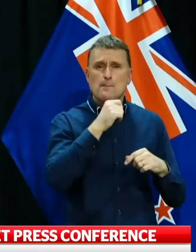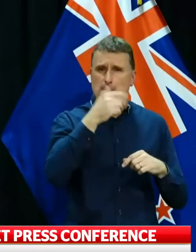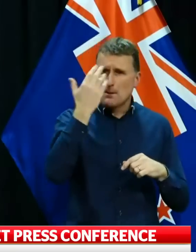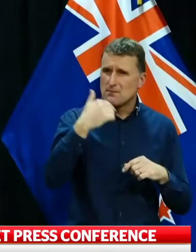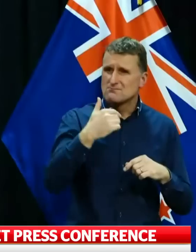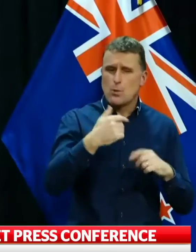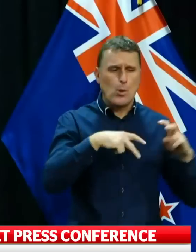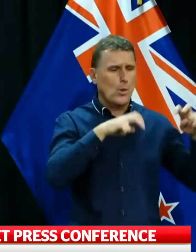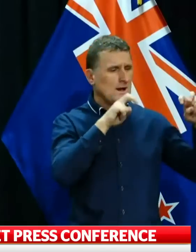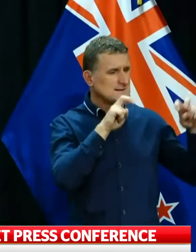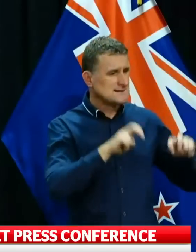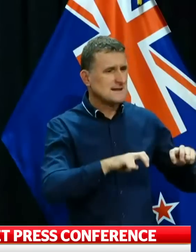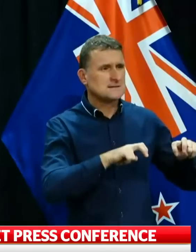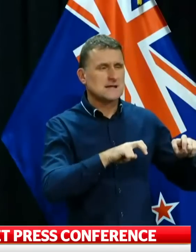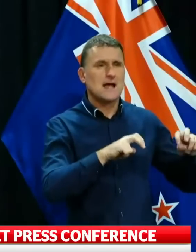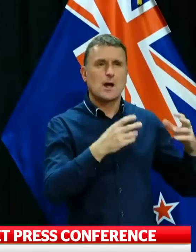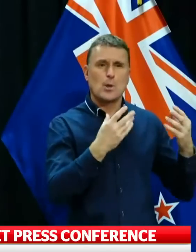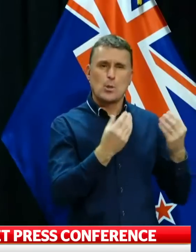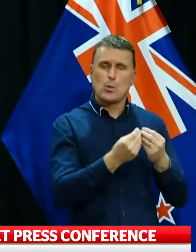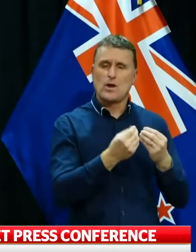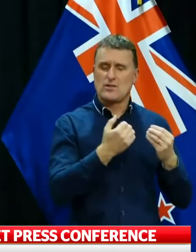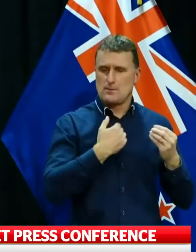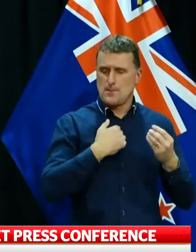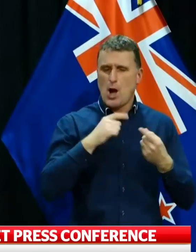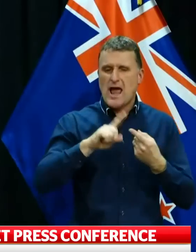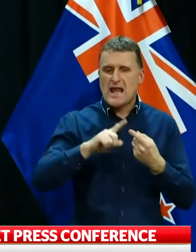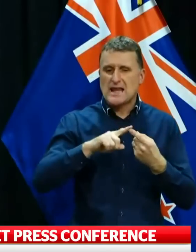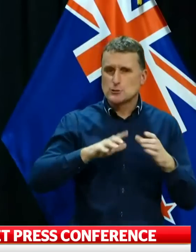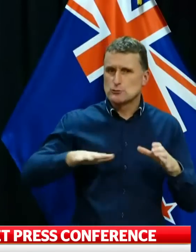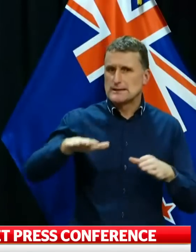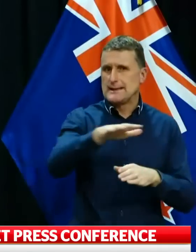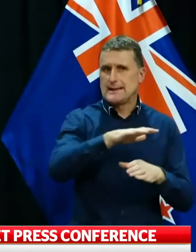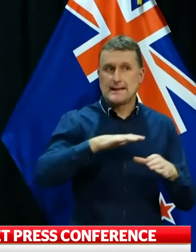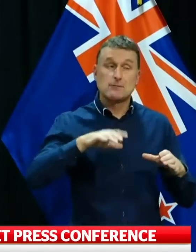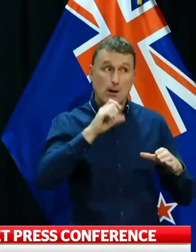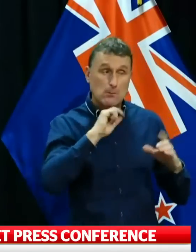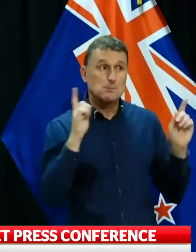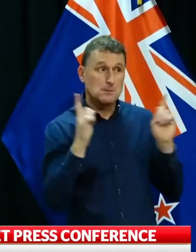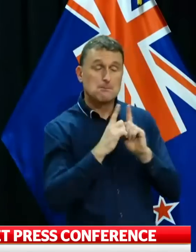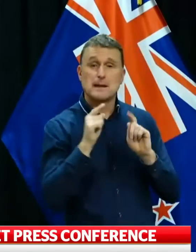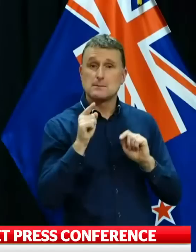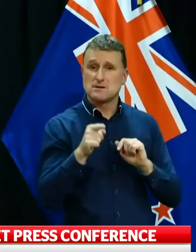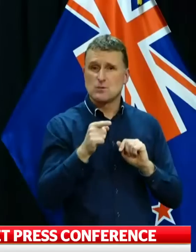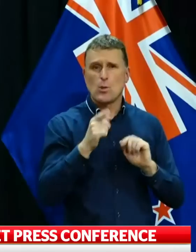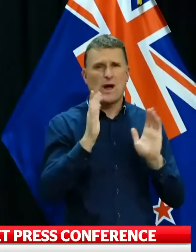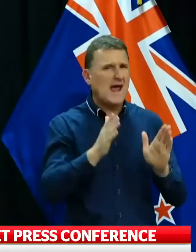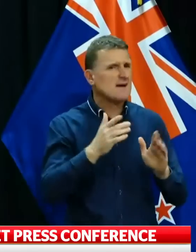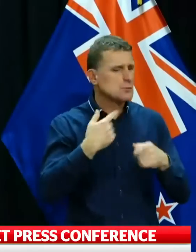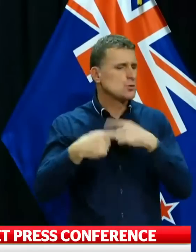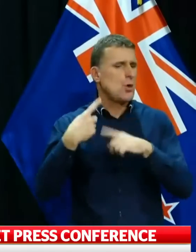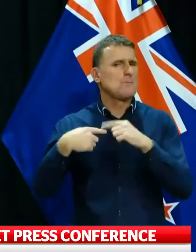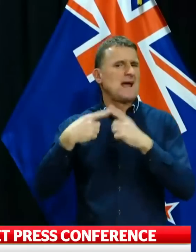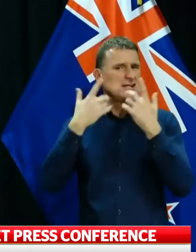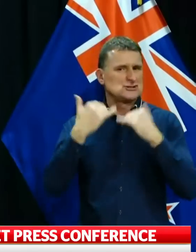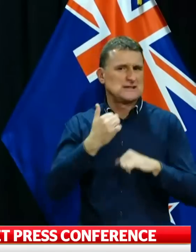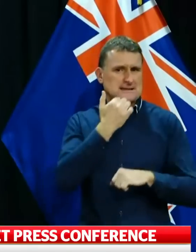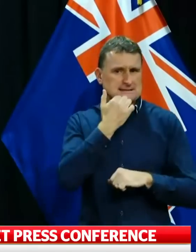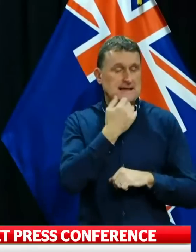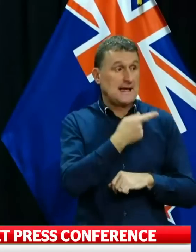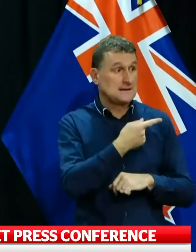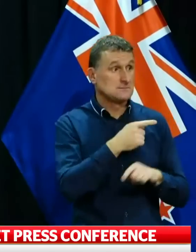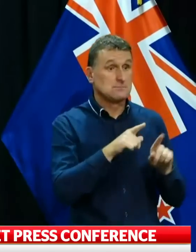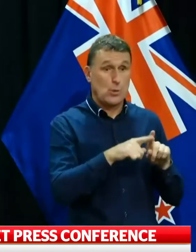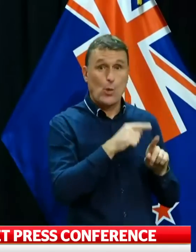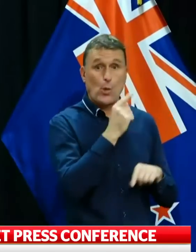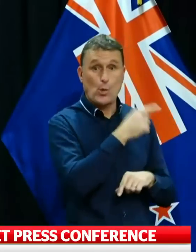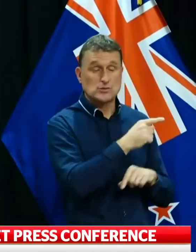in my electorate. I'd need to go back and check the dates, and obviously the couple of phone calls. So, and he's been in New